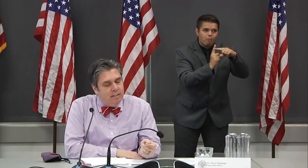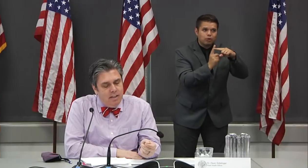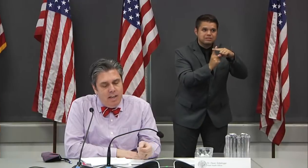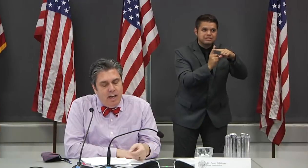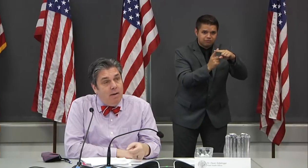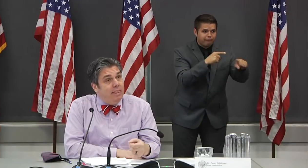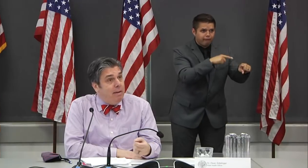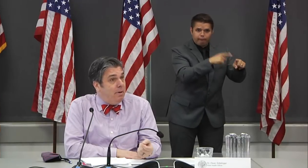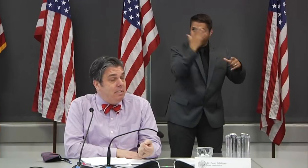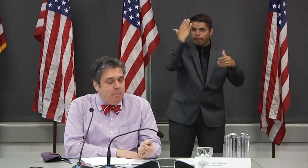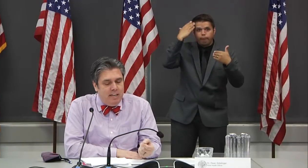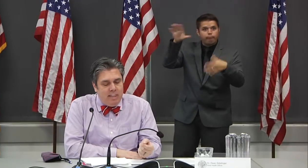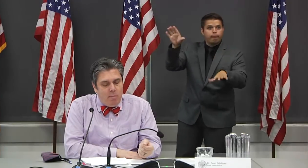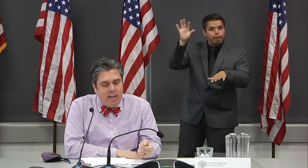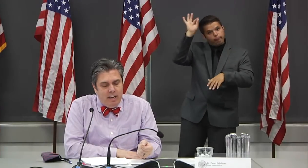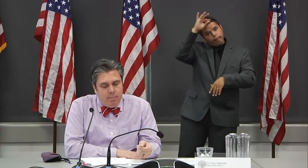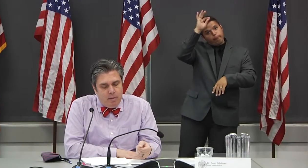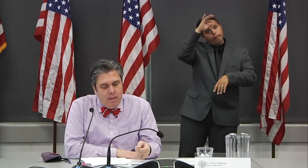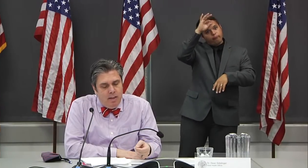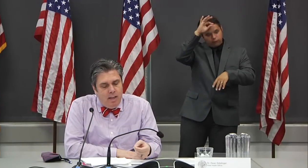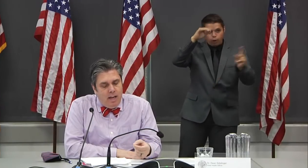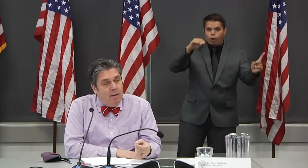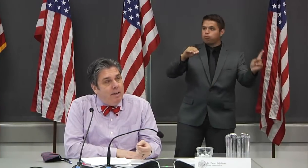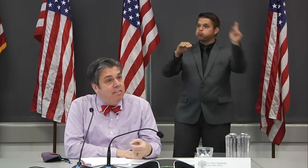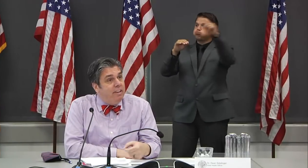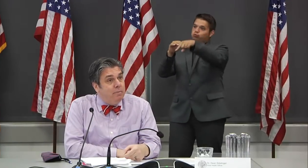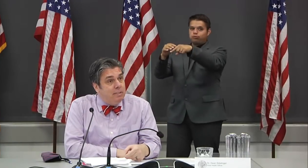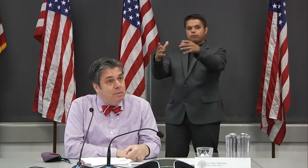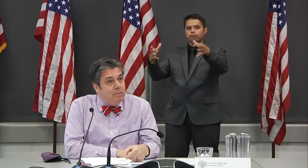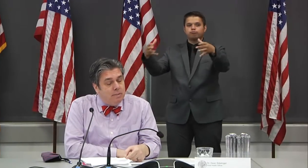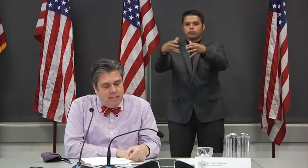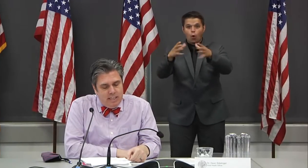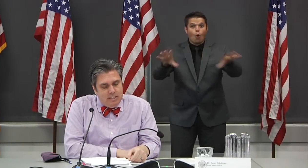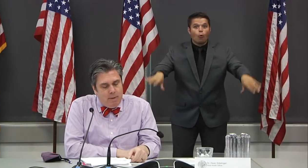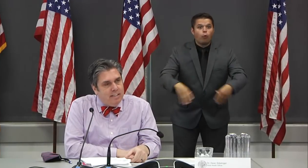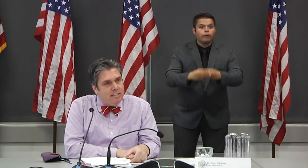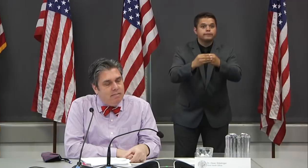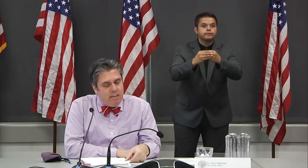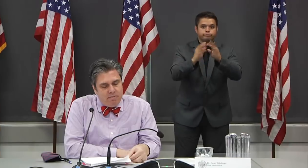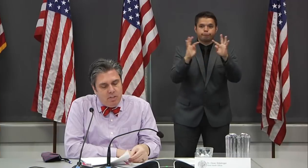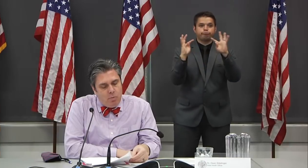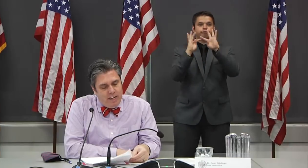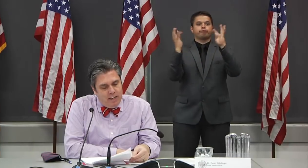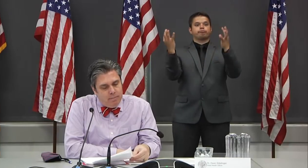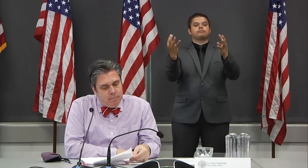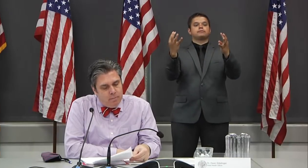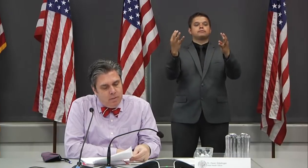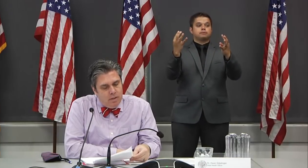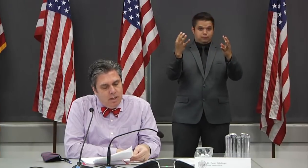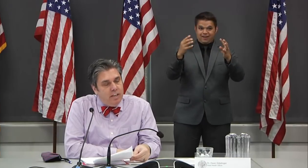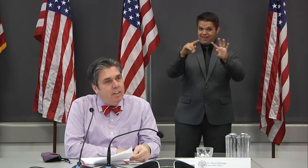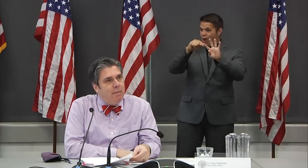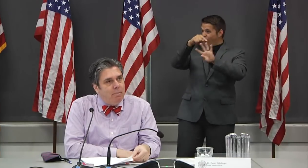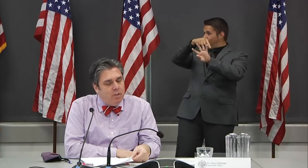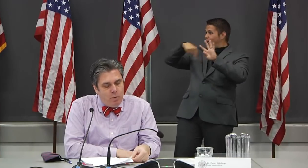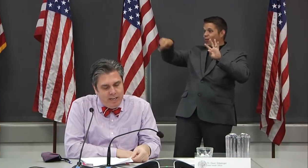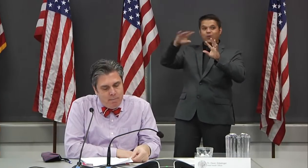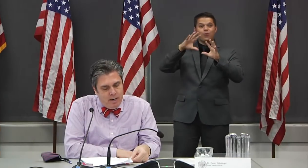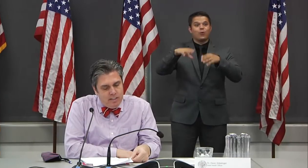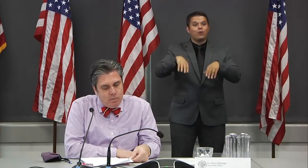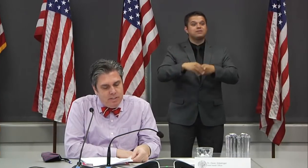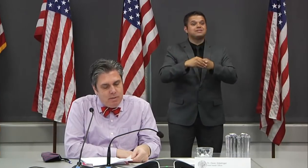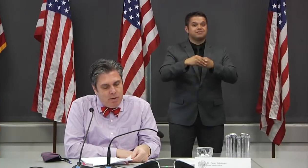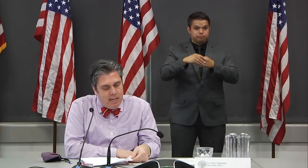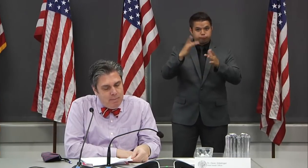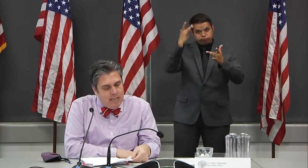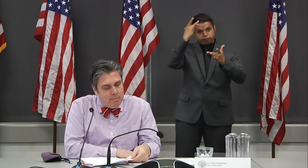wedding, and they participated in that wedding and developed symptoms and tested positive after the wedding. Another member of the wedding